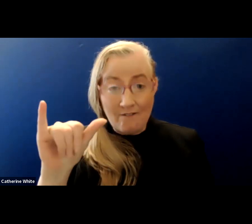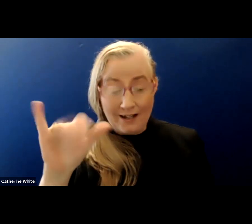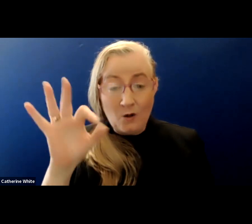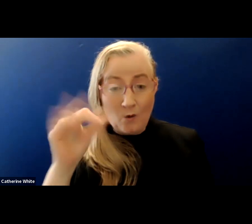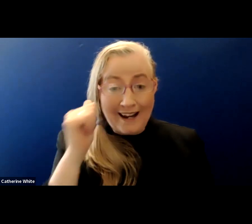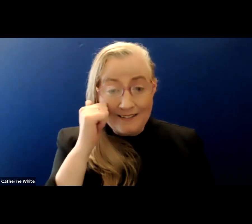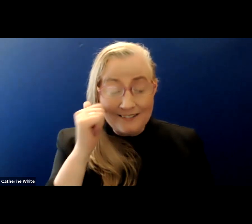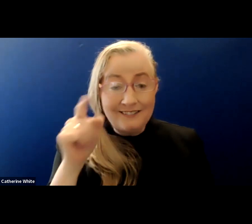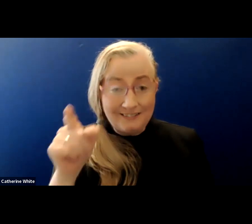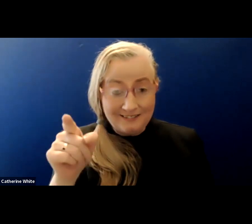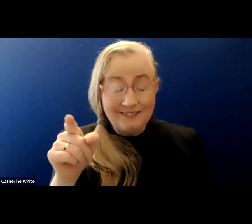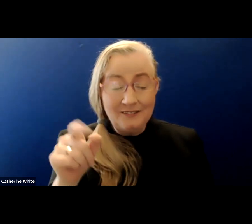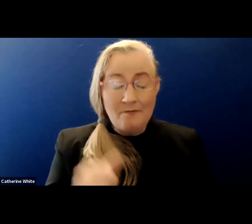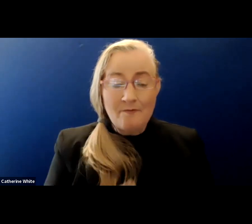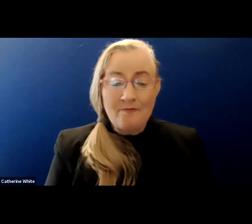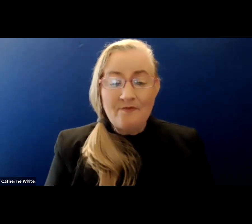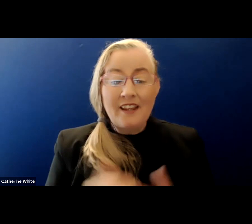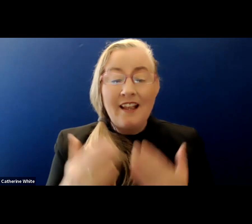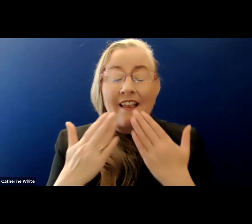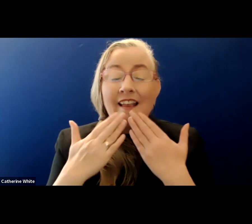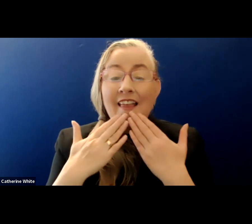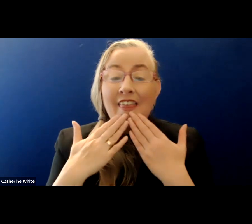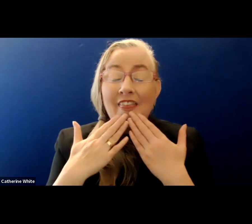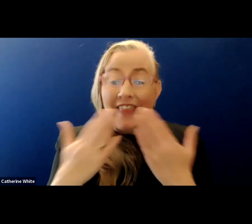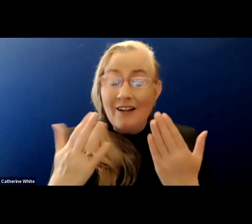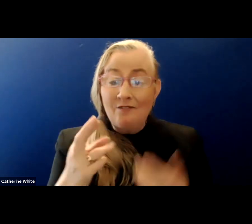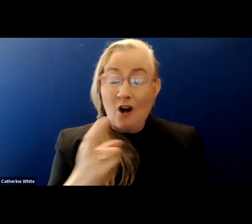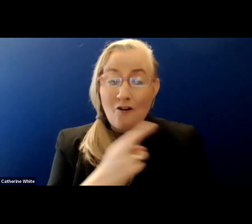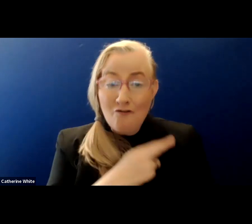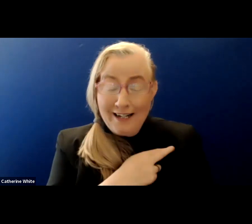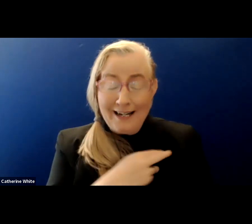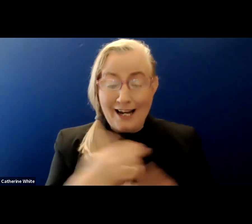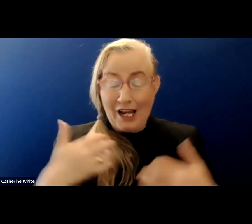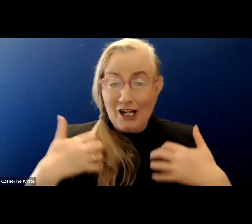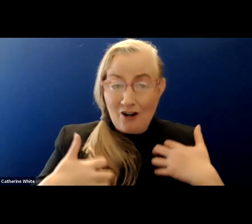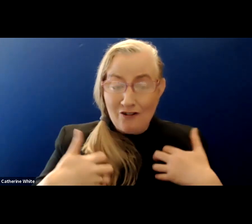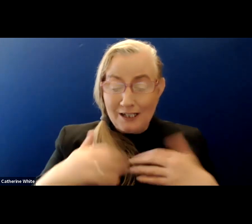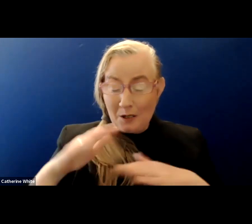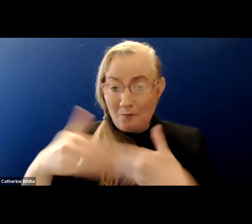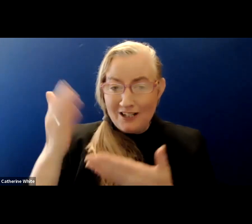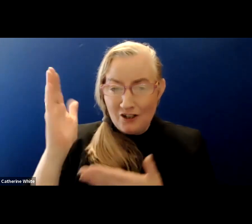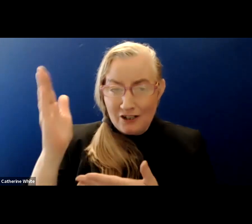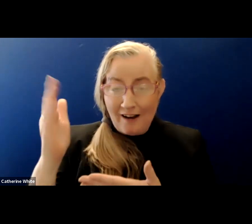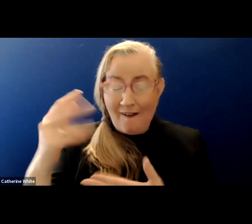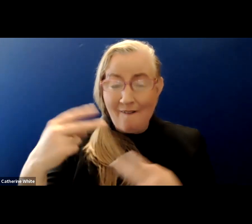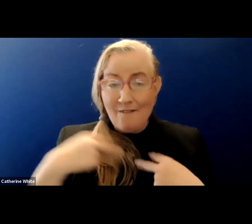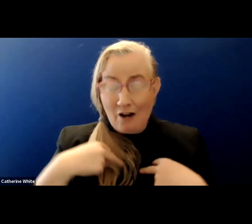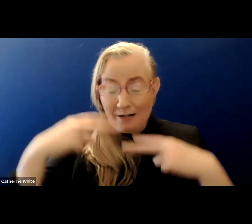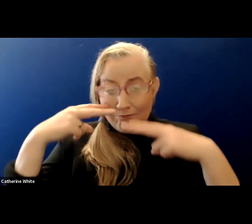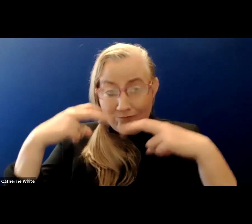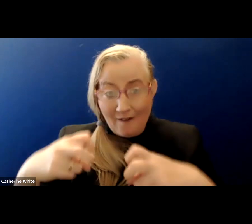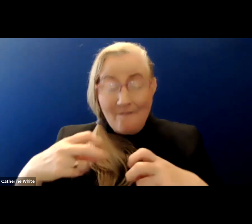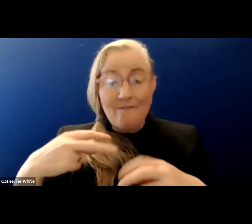So Shane, thanks for really very interesting presentations and very insightful and very